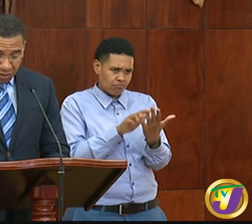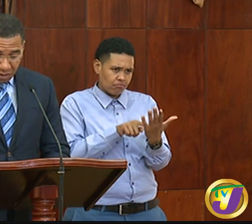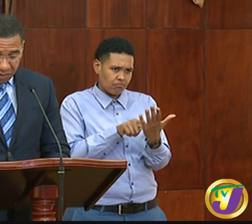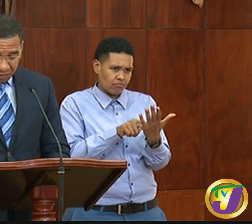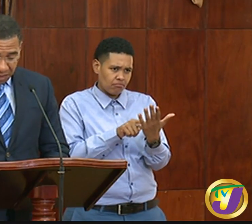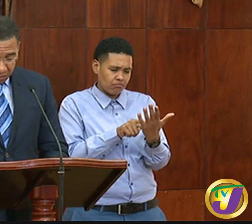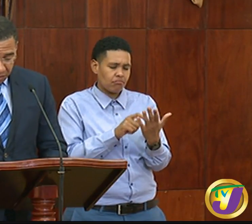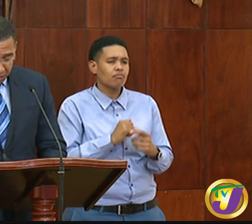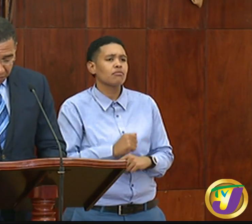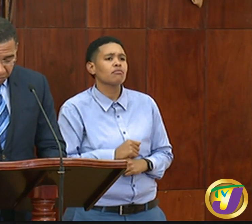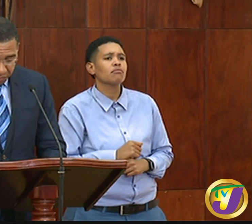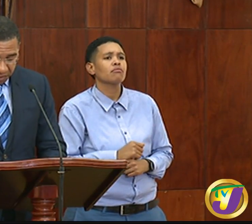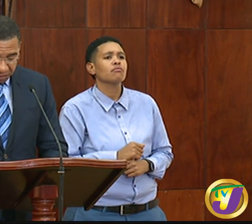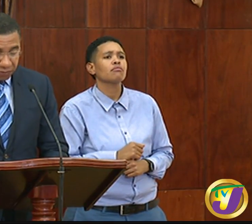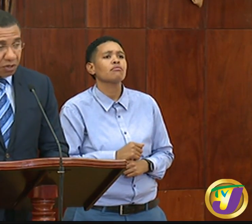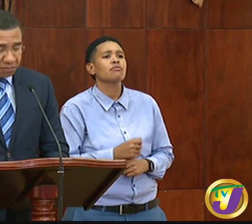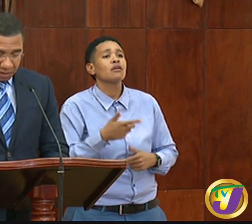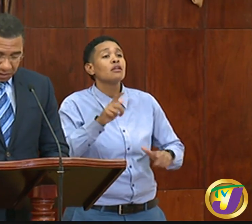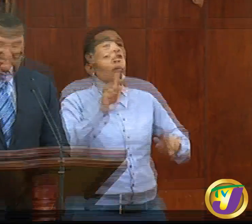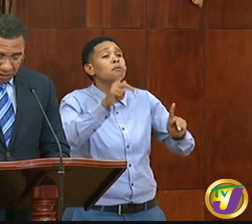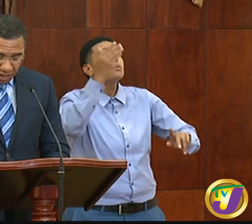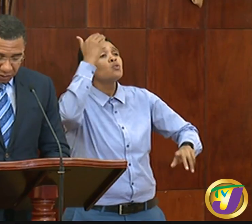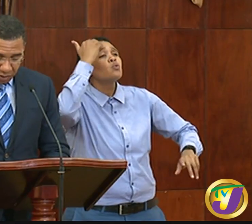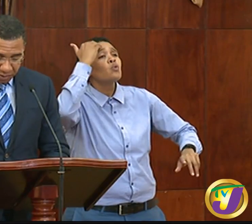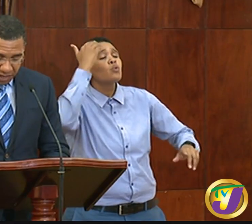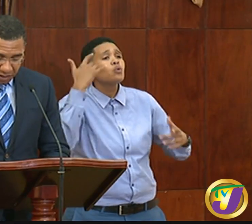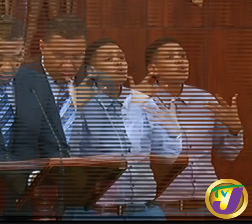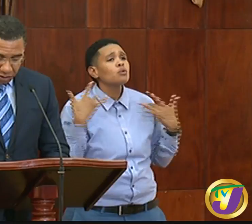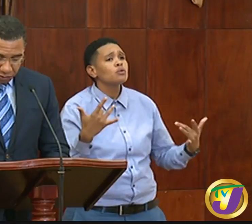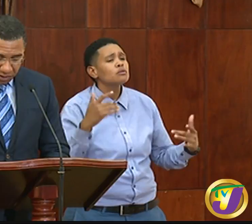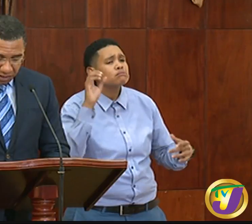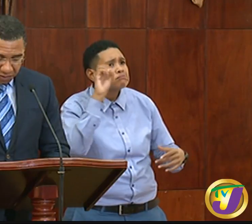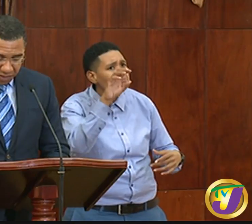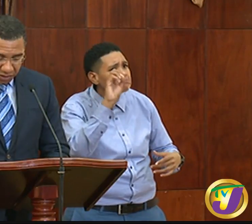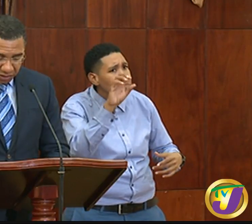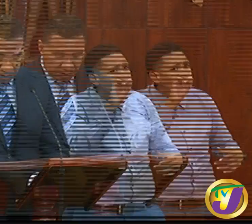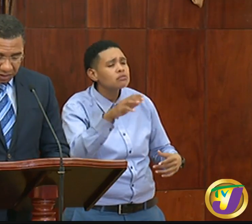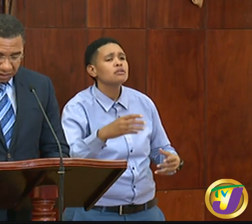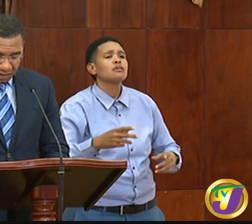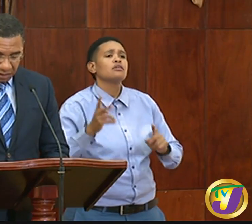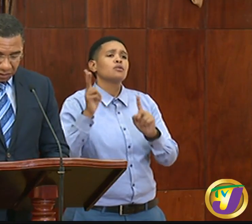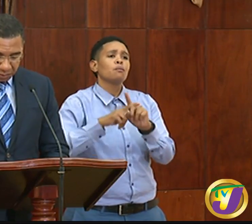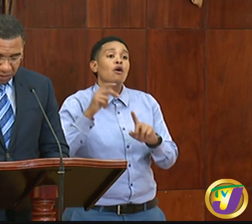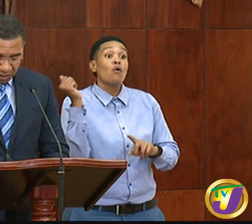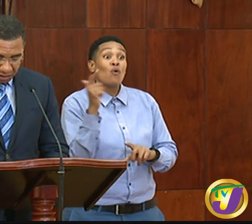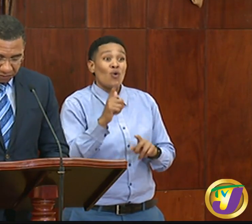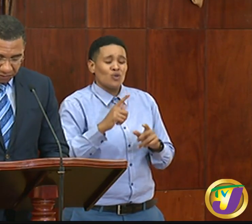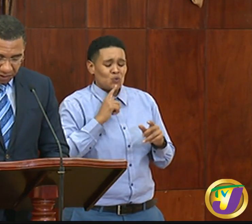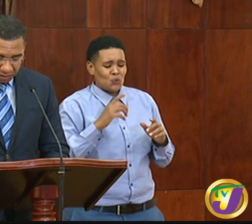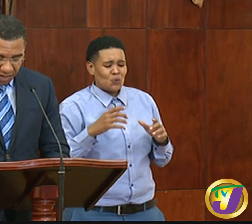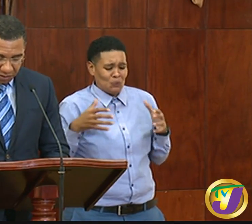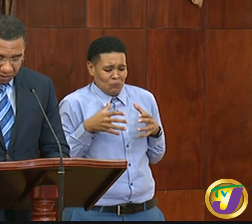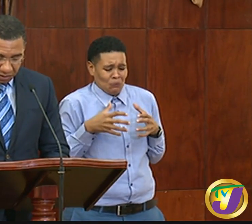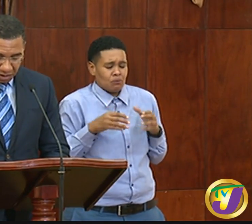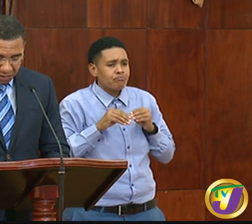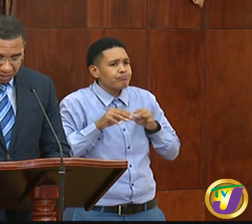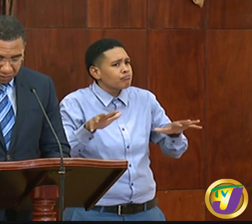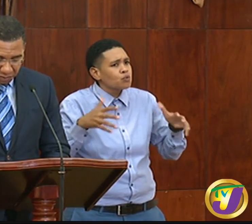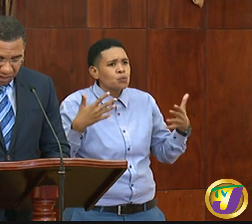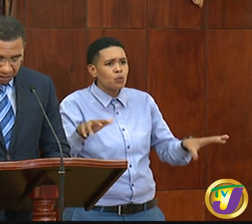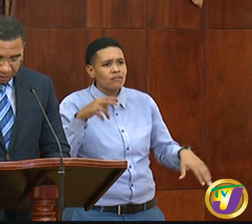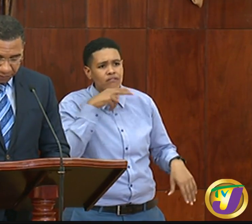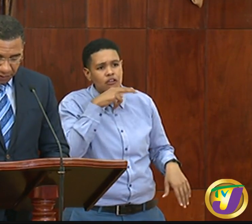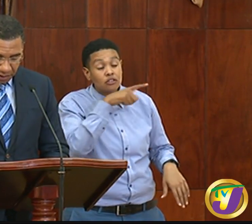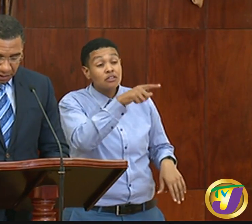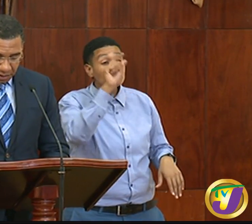keeping with our commitment to keep the public informed and to apply all reasonable measures to contain the spread of the virus, the government